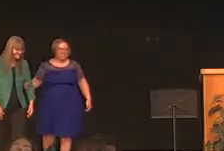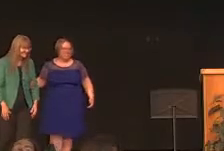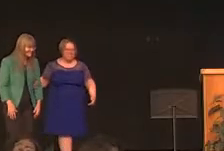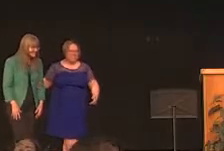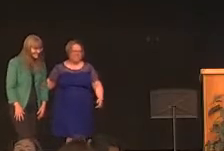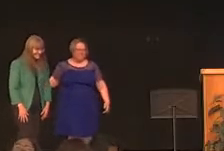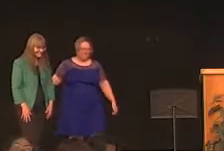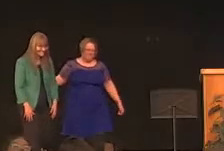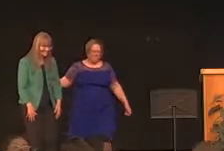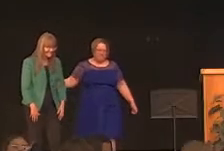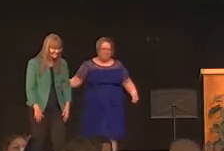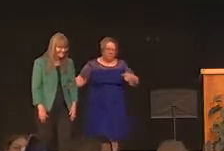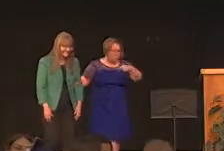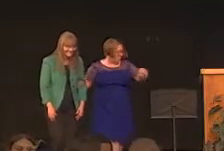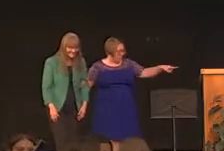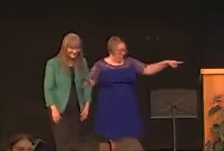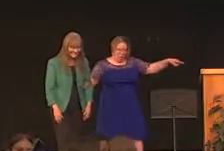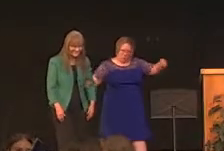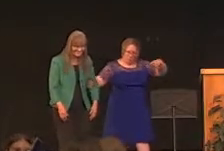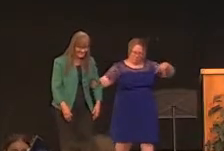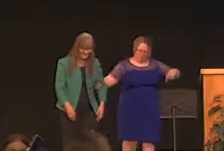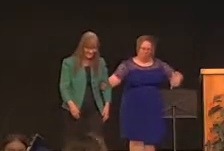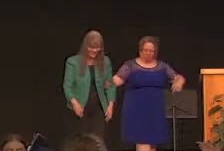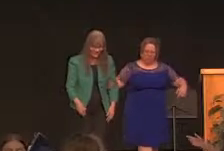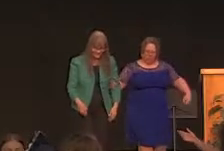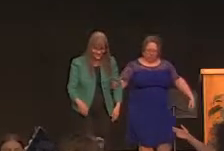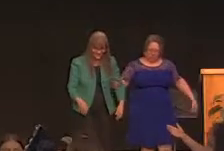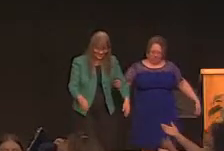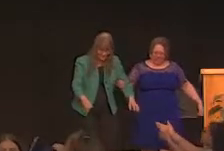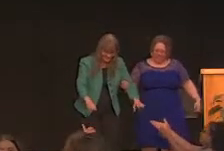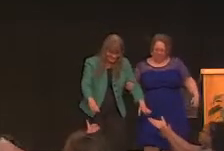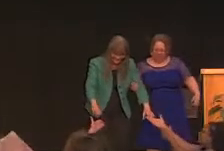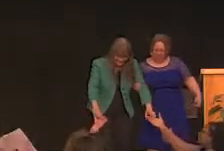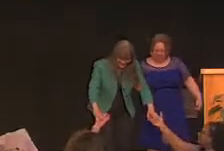won't forget, and all these reckless nights you won't